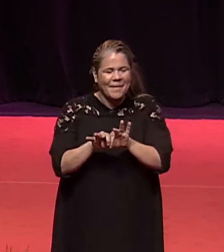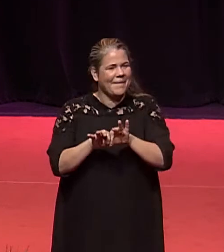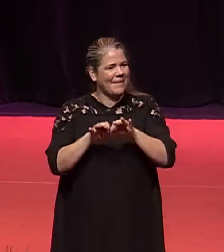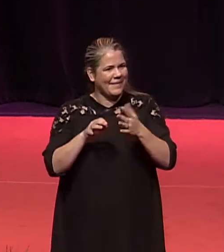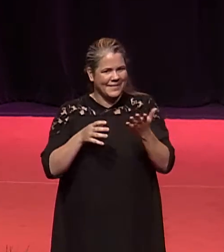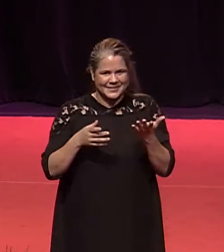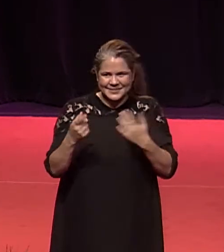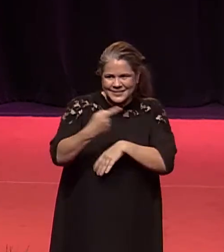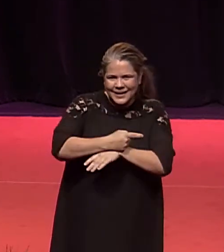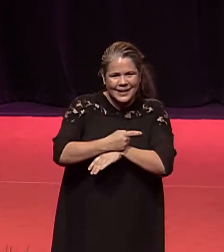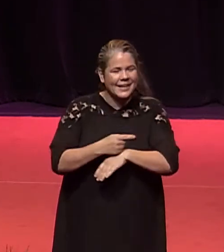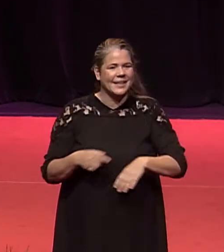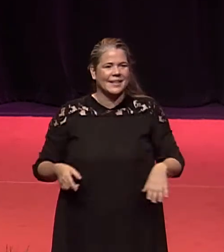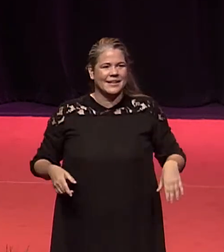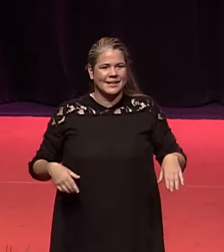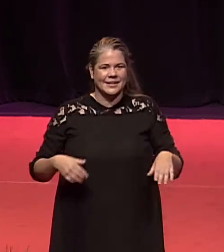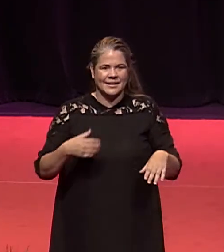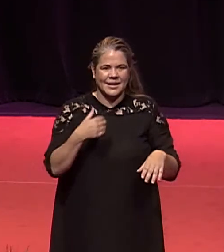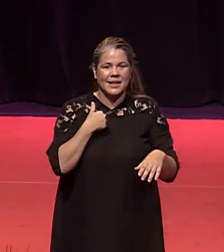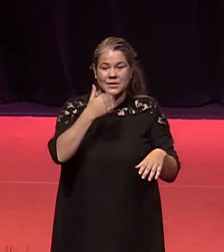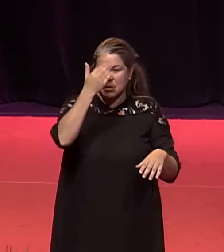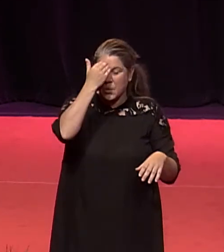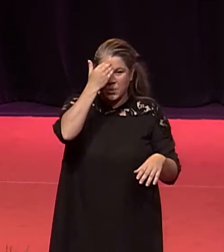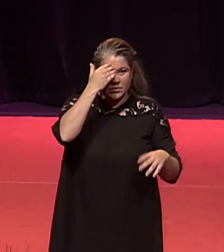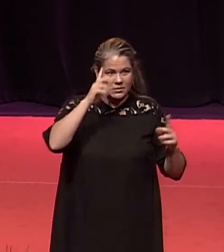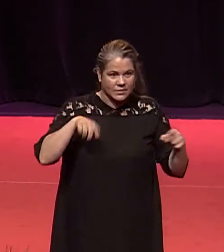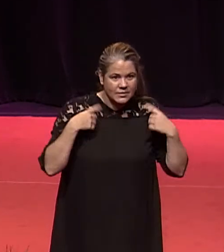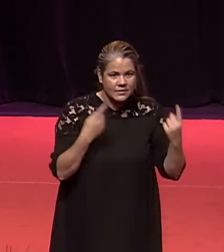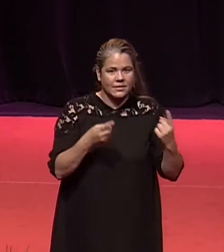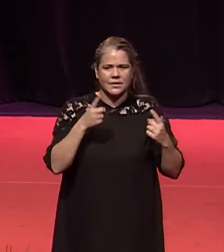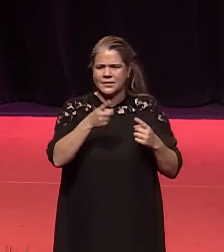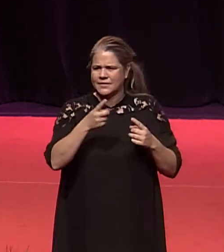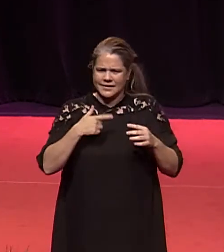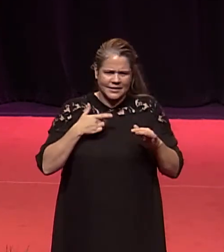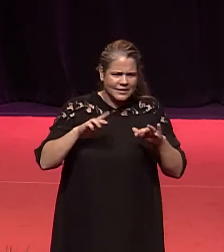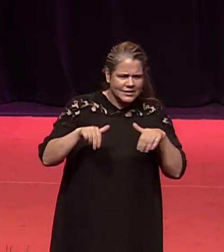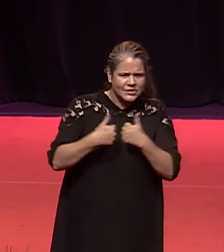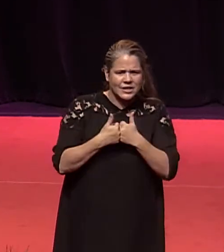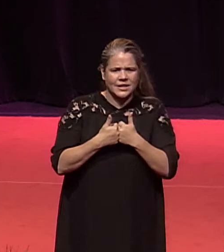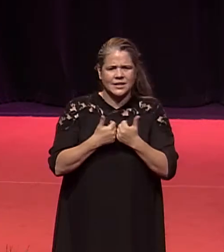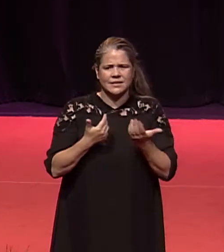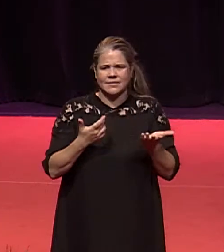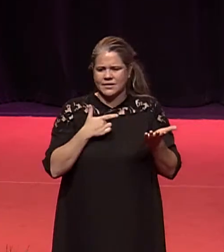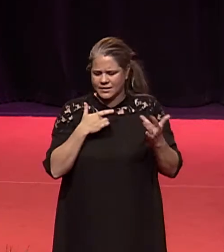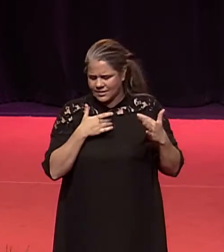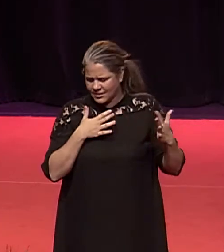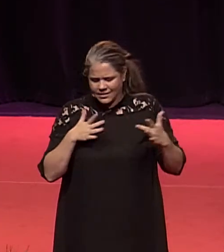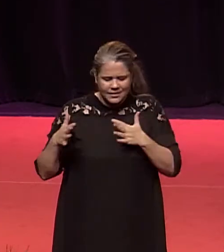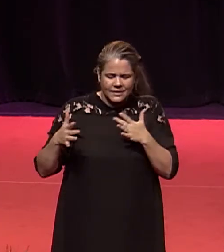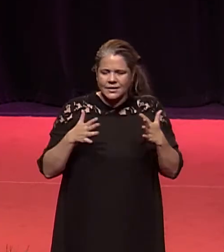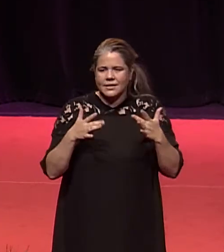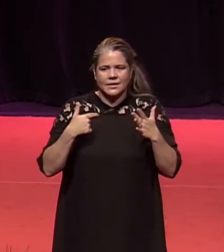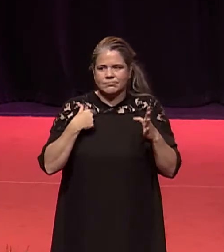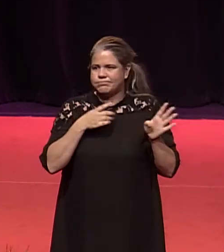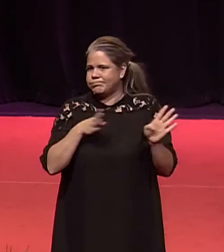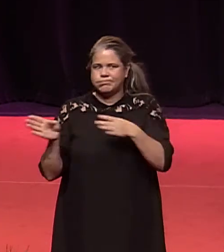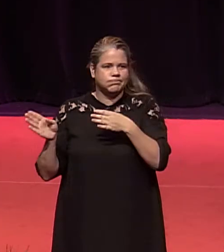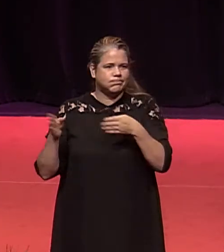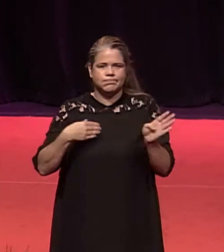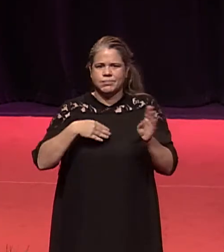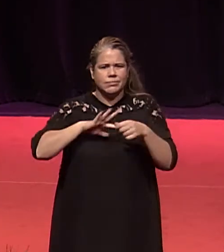You know, despite all of the challenges that you have faced in your studies, despite the many serious distractions